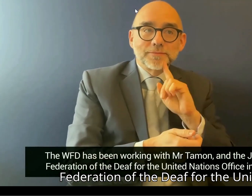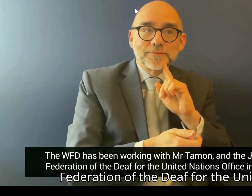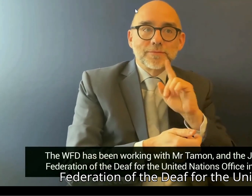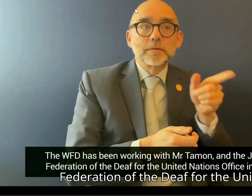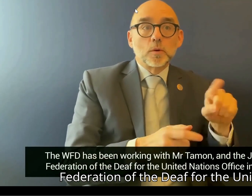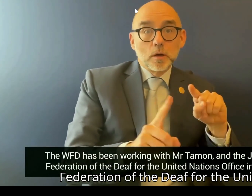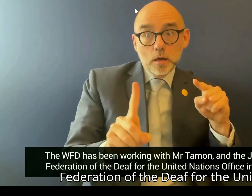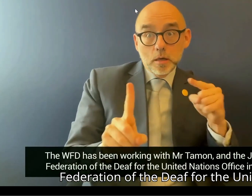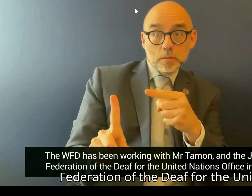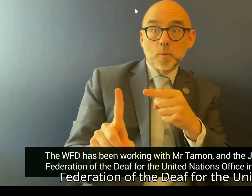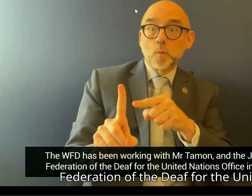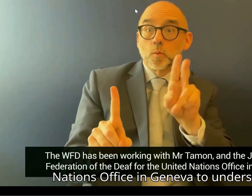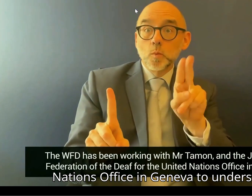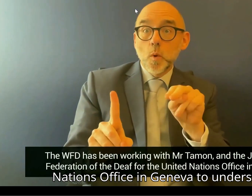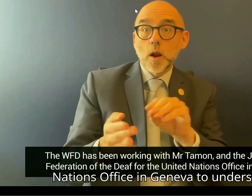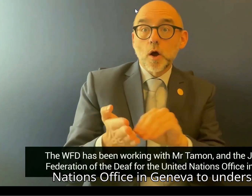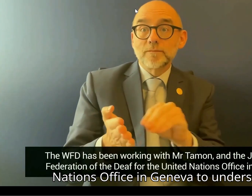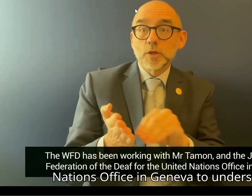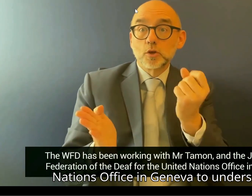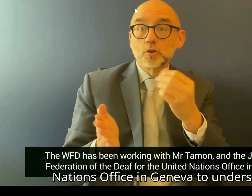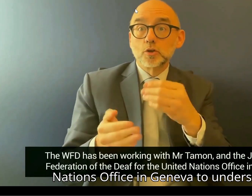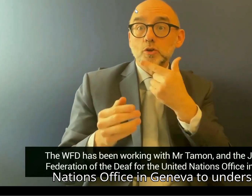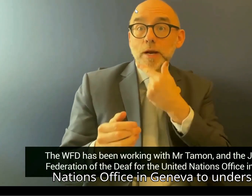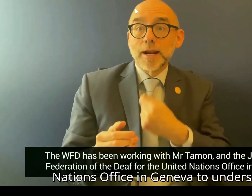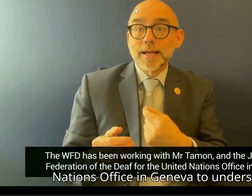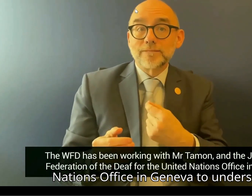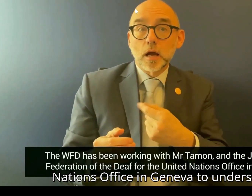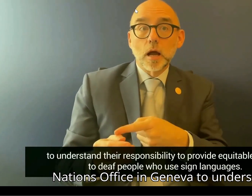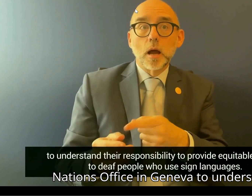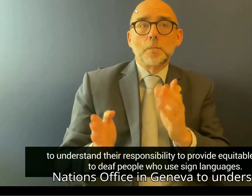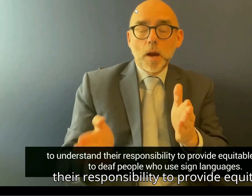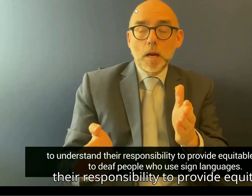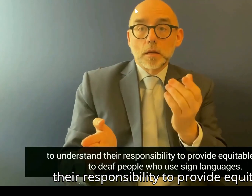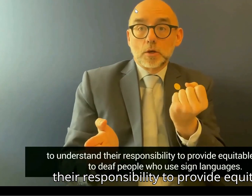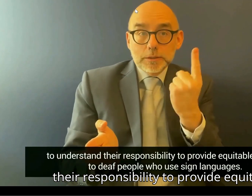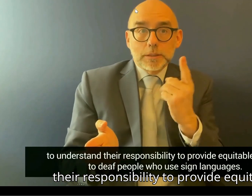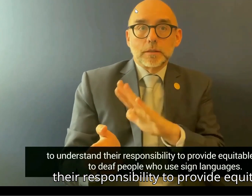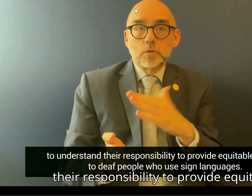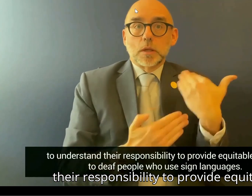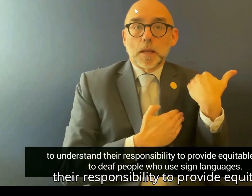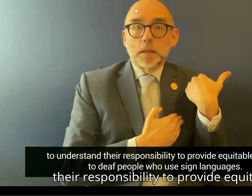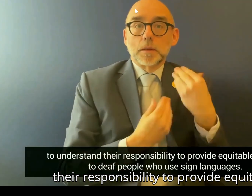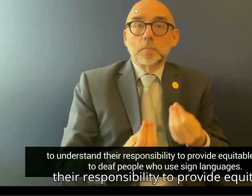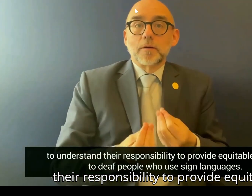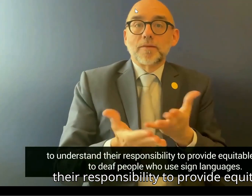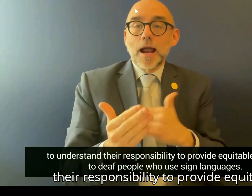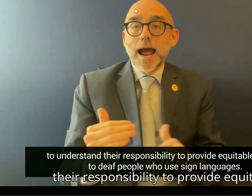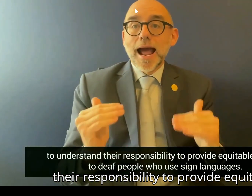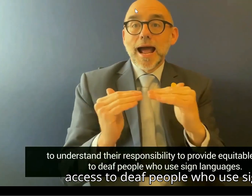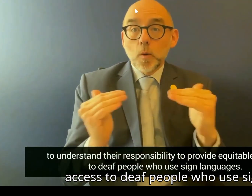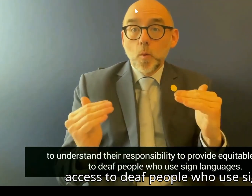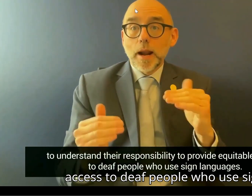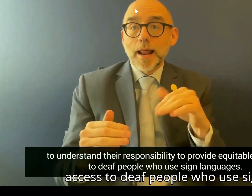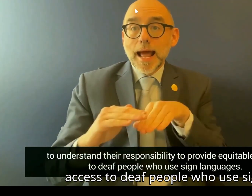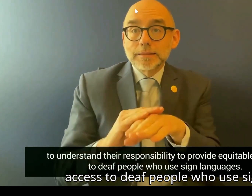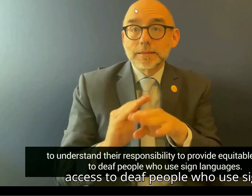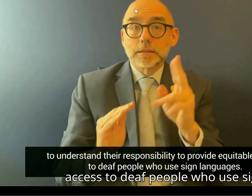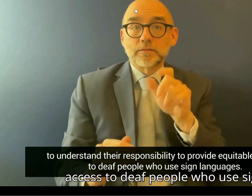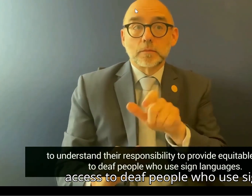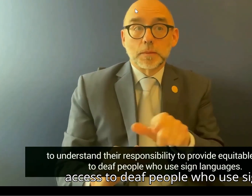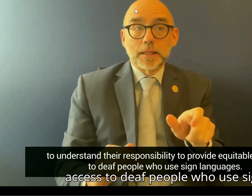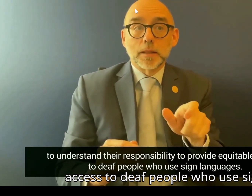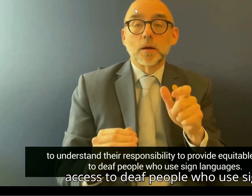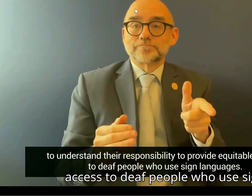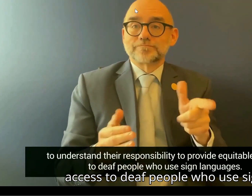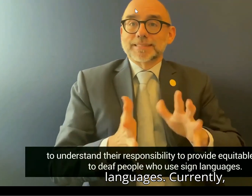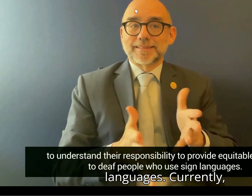Japanese Federation of the Deaf for the United Nations office in Geneva to understand their responsibility to provide equitable access to deaf